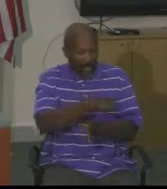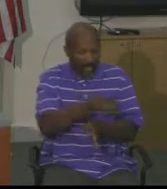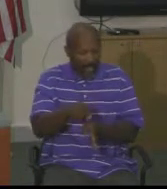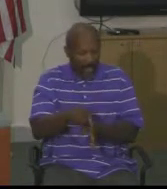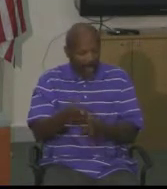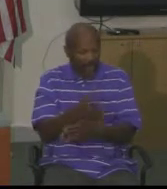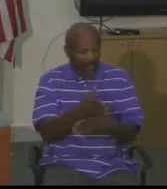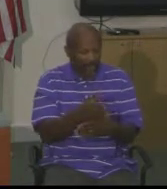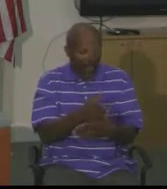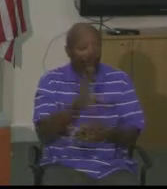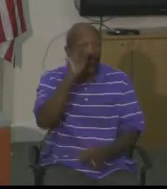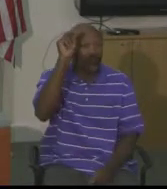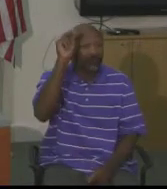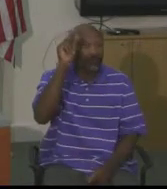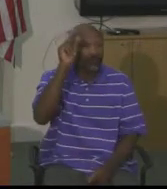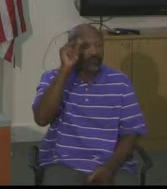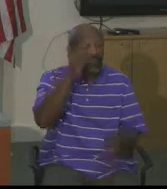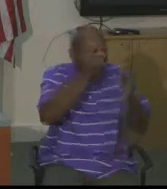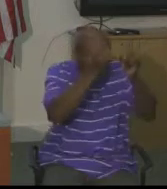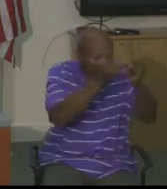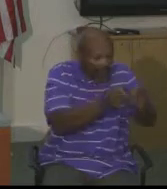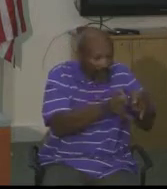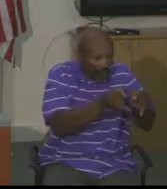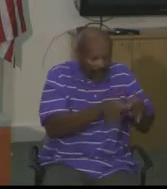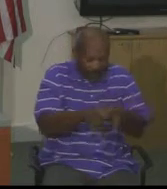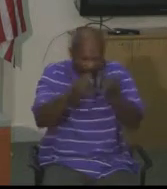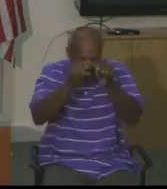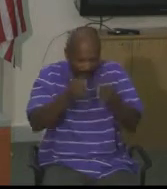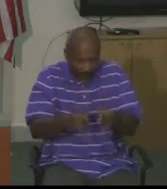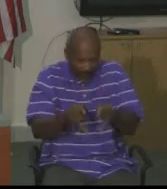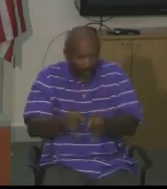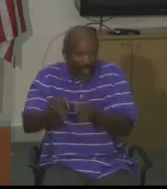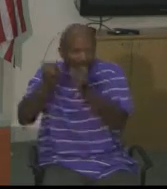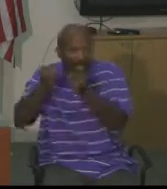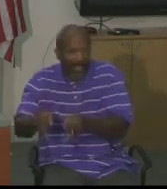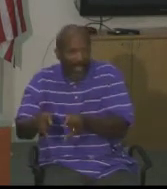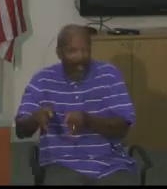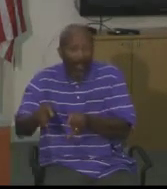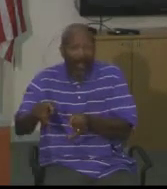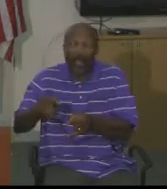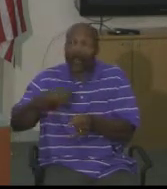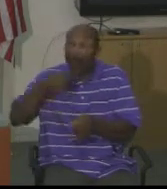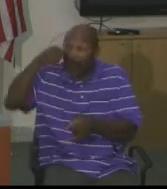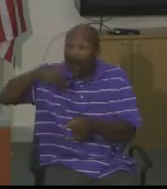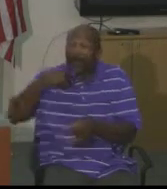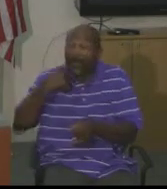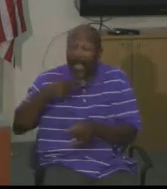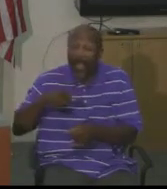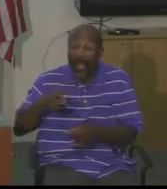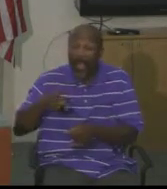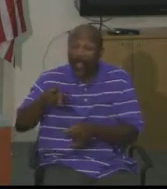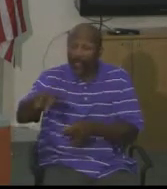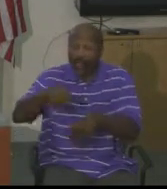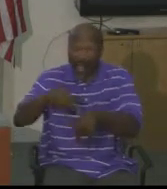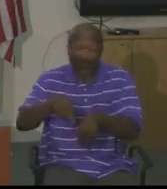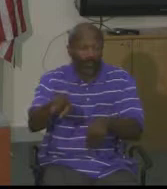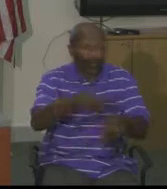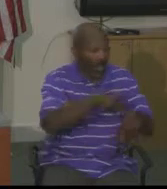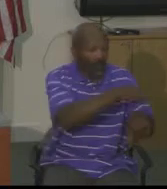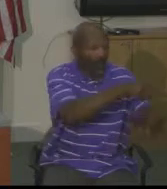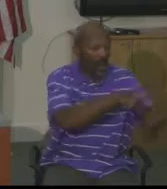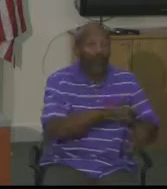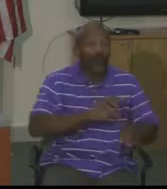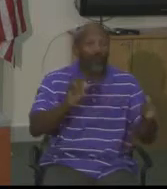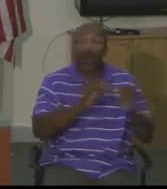it. So I don't have to ask for the bus to transfer data. It's